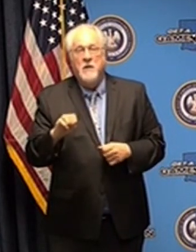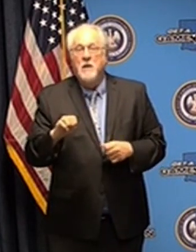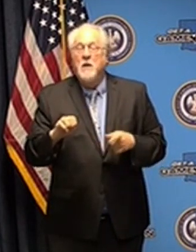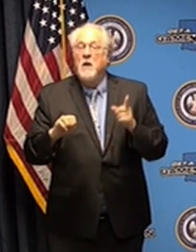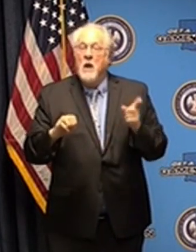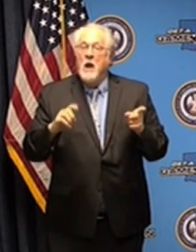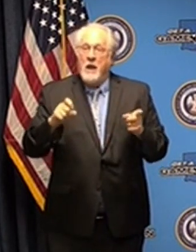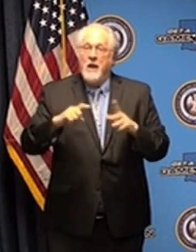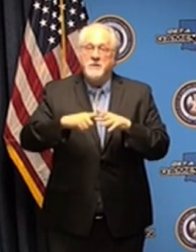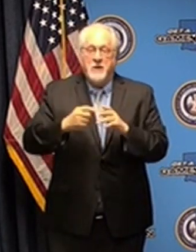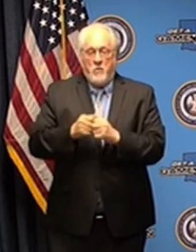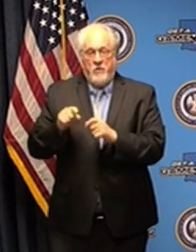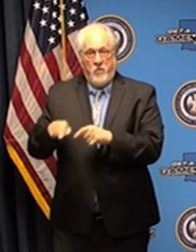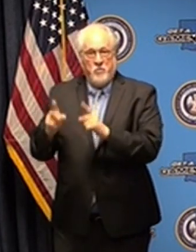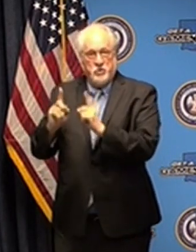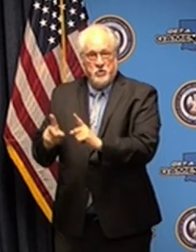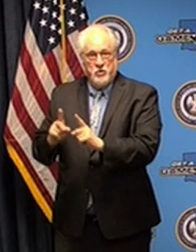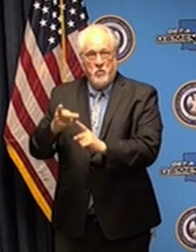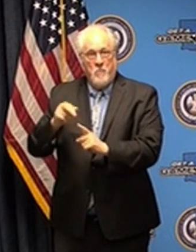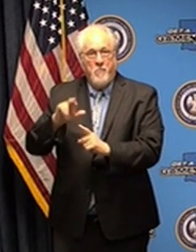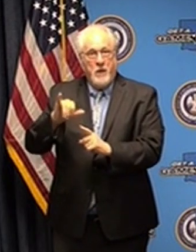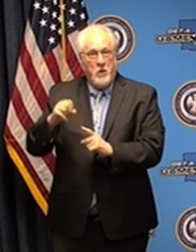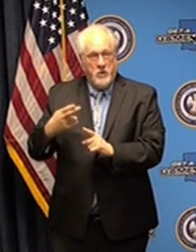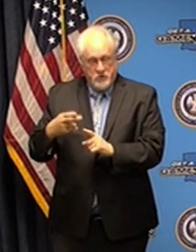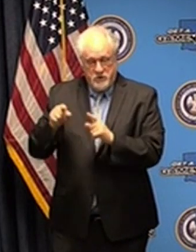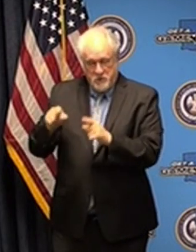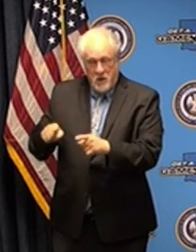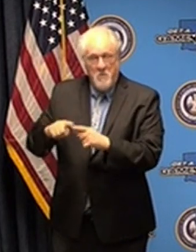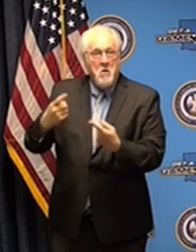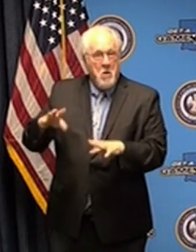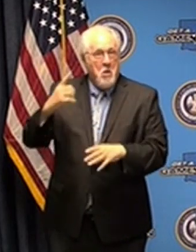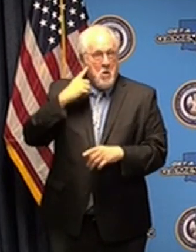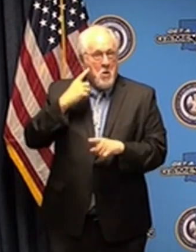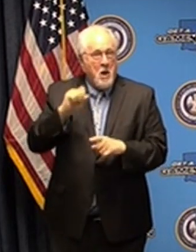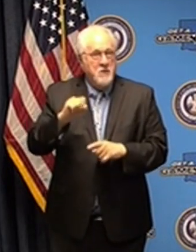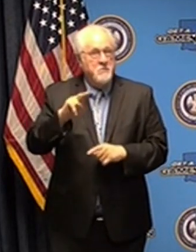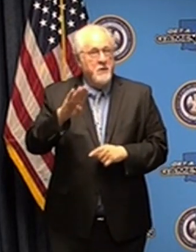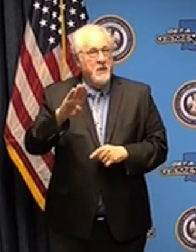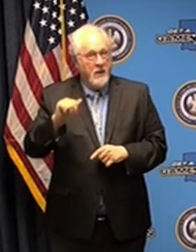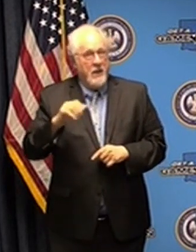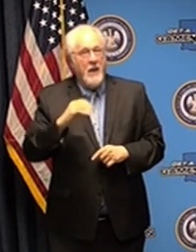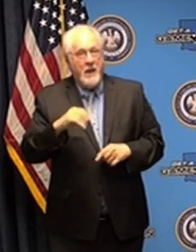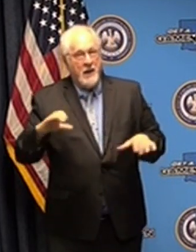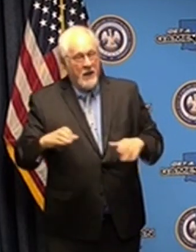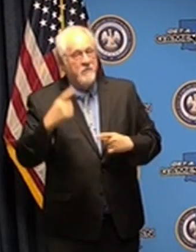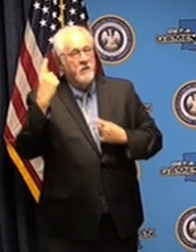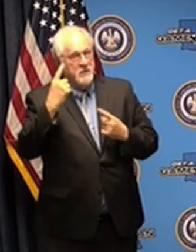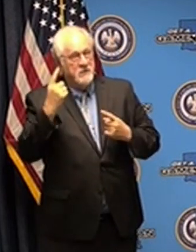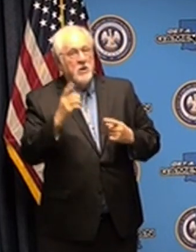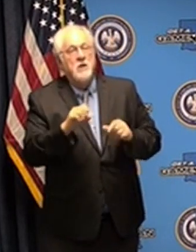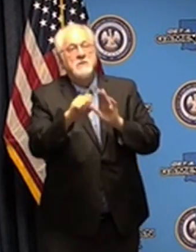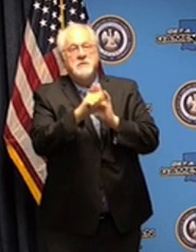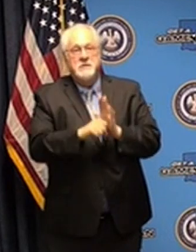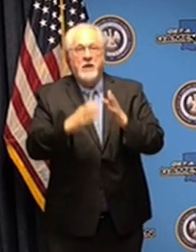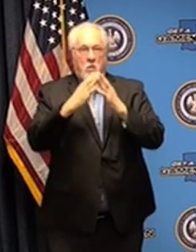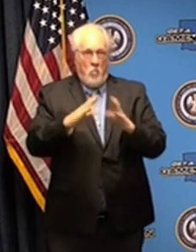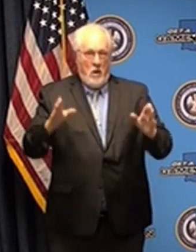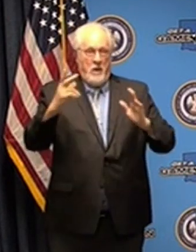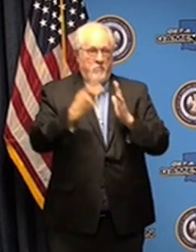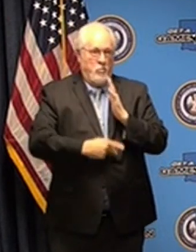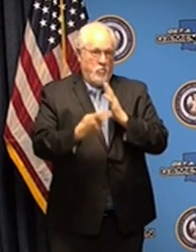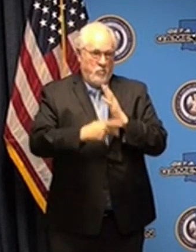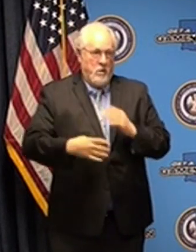started, we had to start with those two parishes. However, we have already heard from the SBA, and they are actively considering a statewide